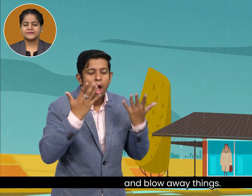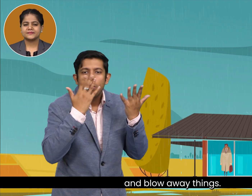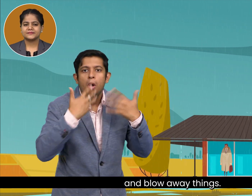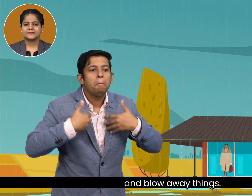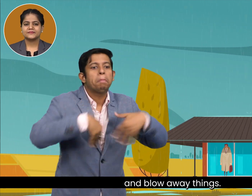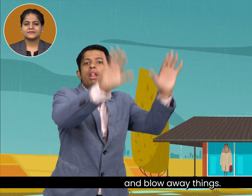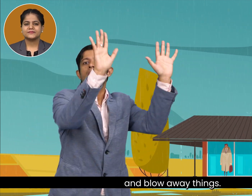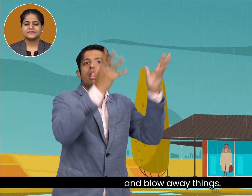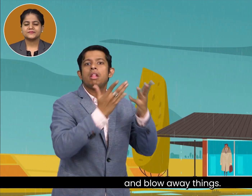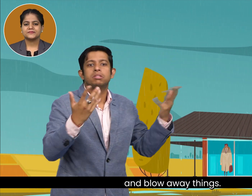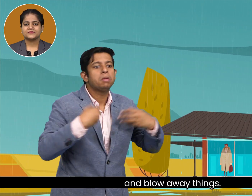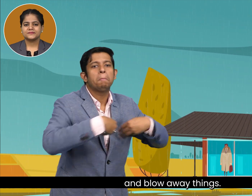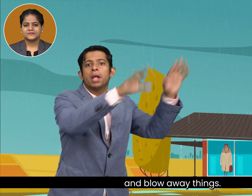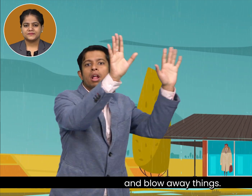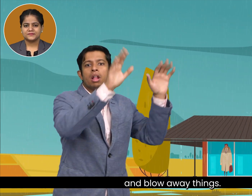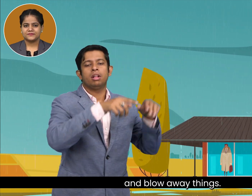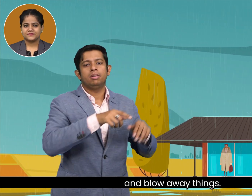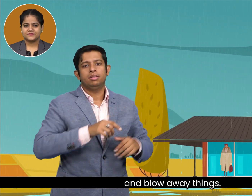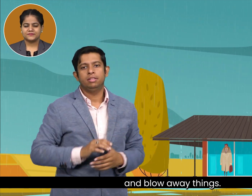things.